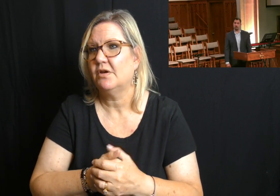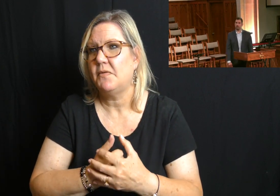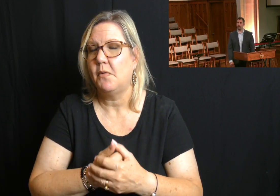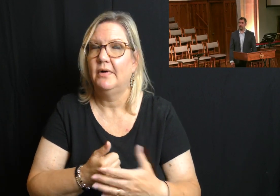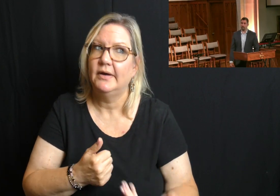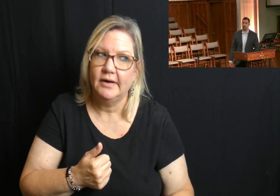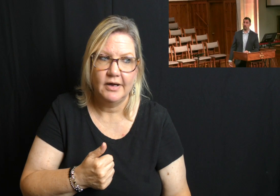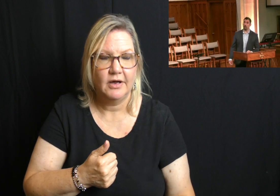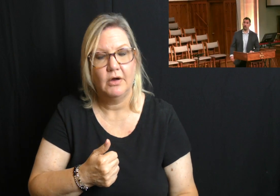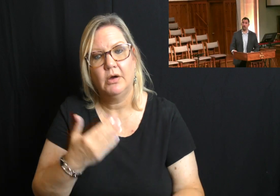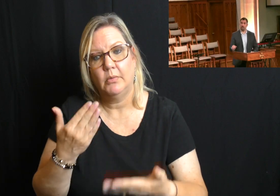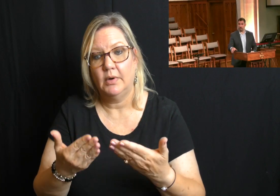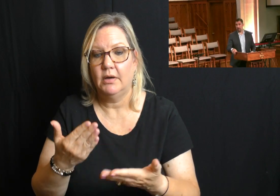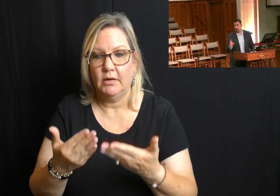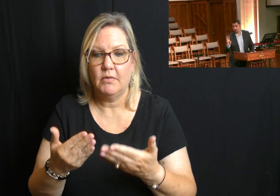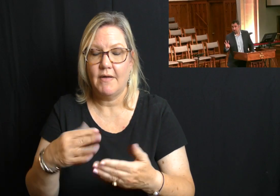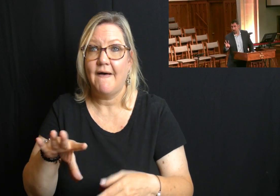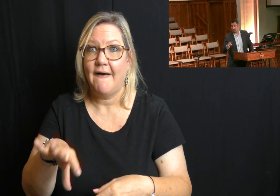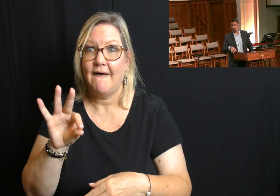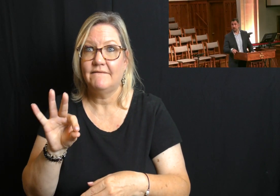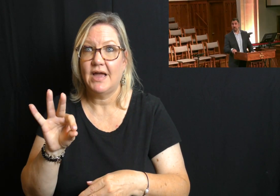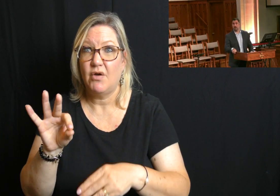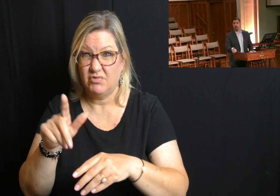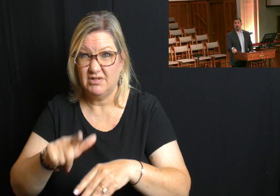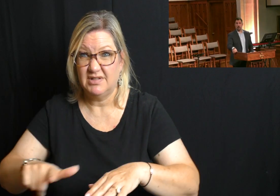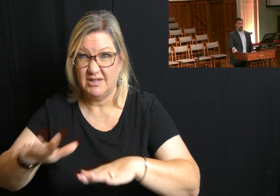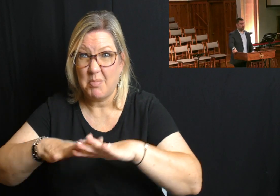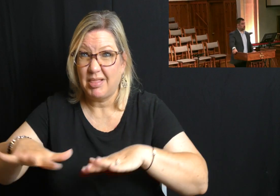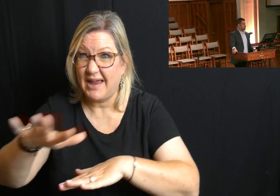like a whole year. I'm like, oh, I don't have a year. I have 3 months.